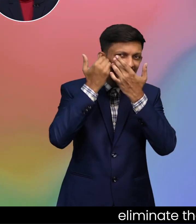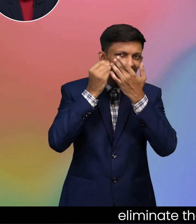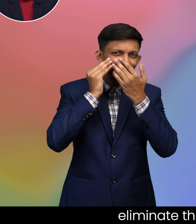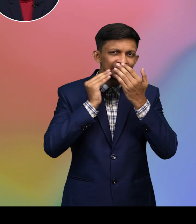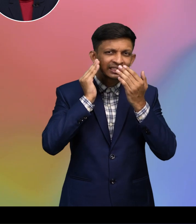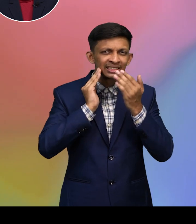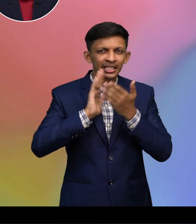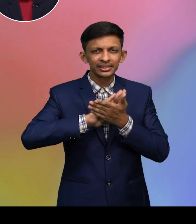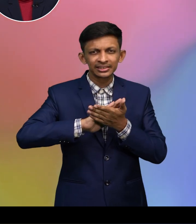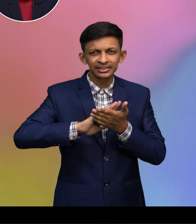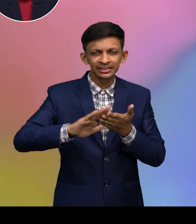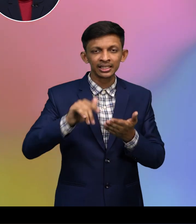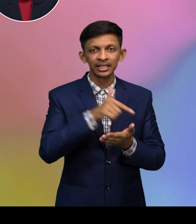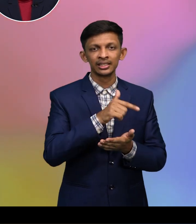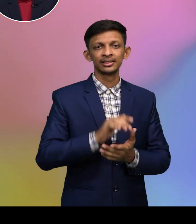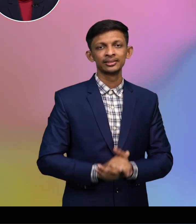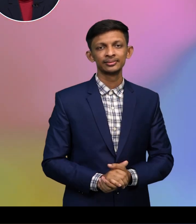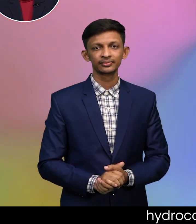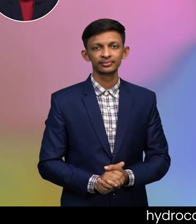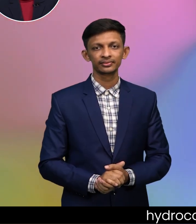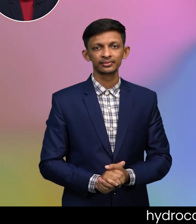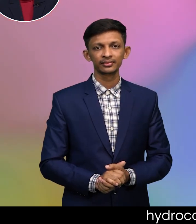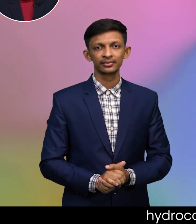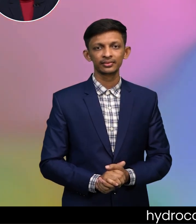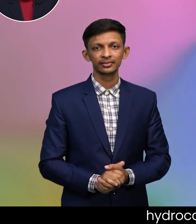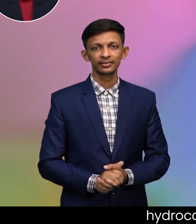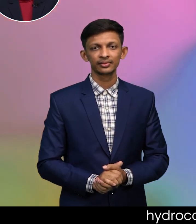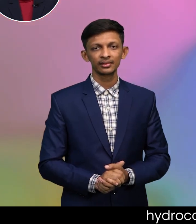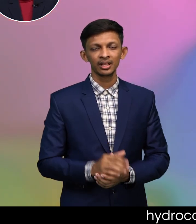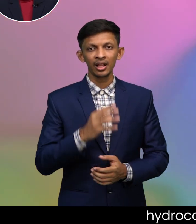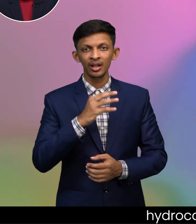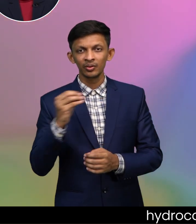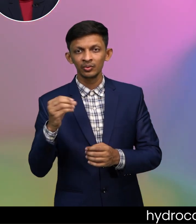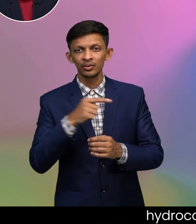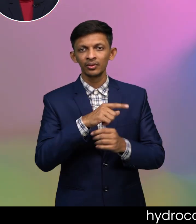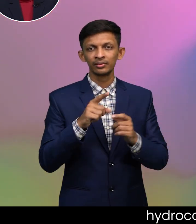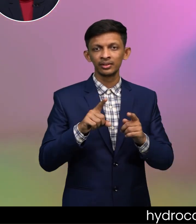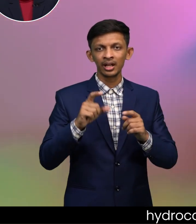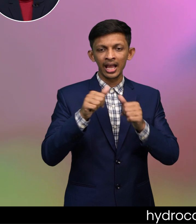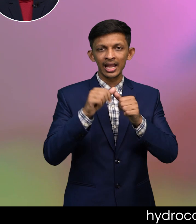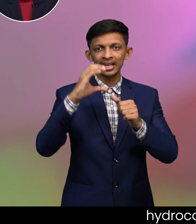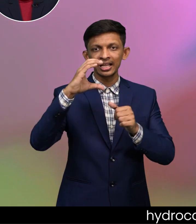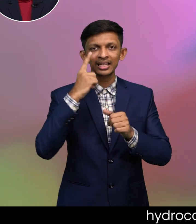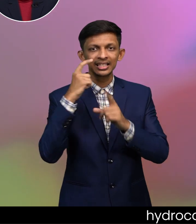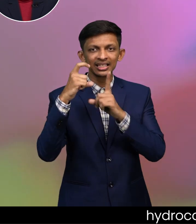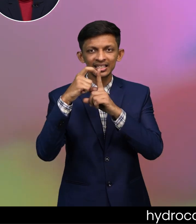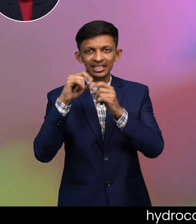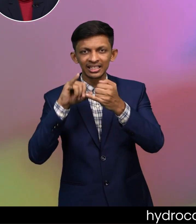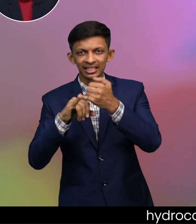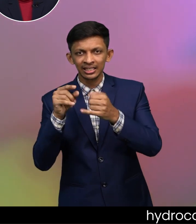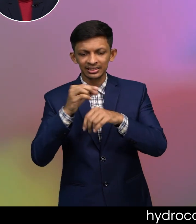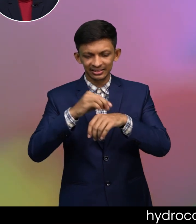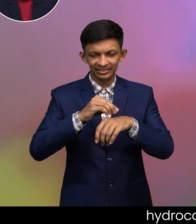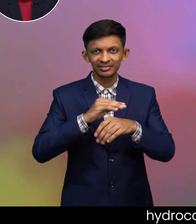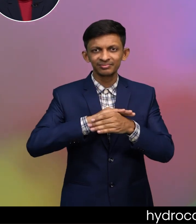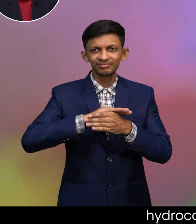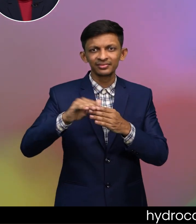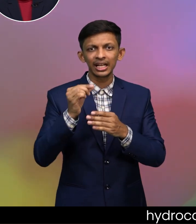The skin sends out plenty of water and small amounts of salt and serves as